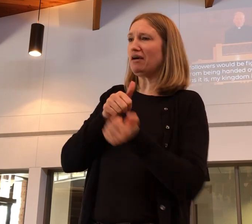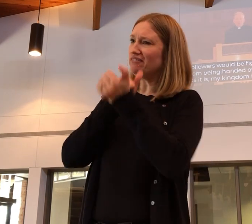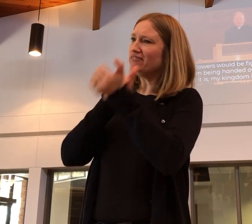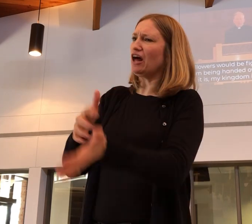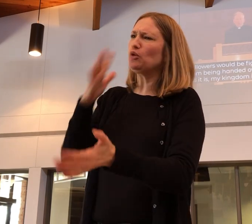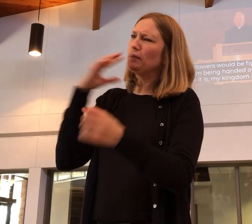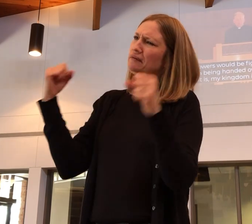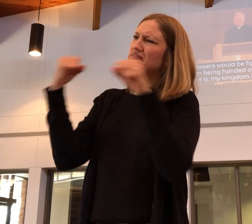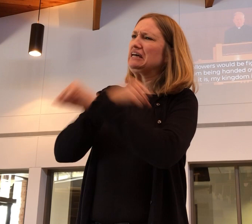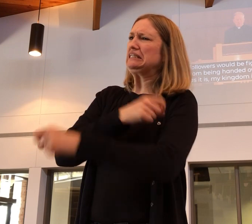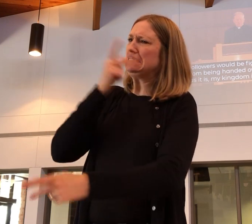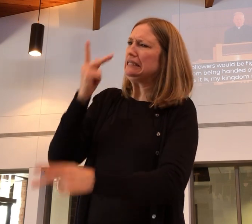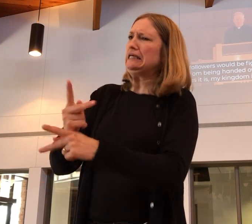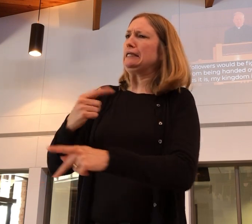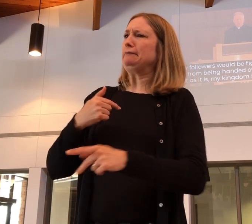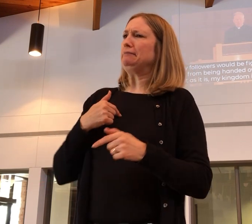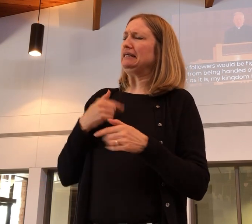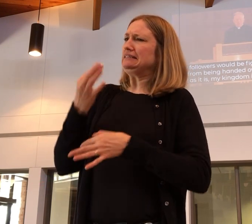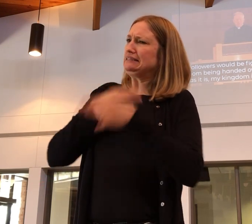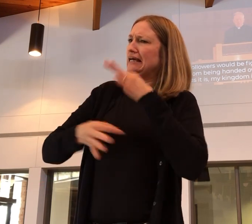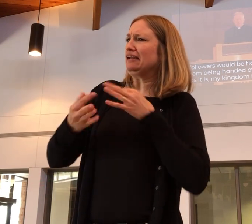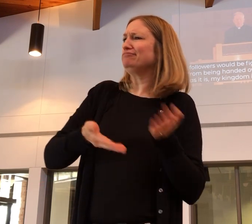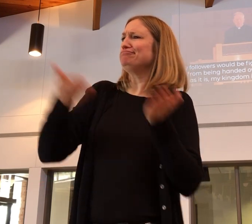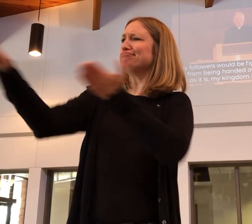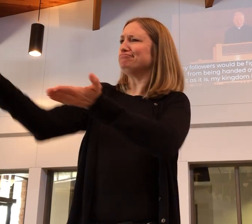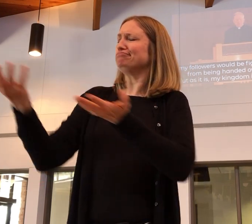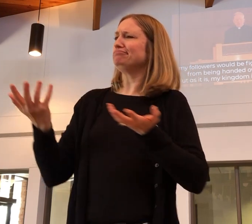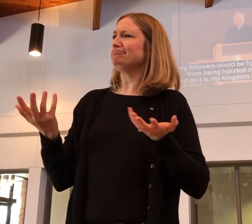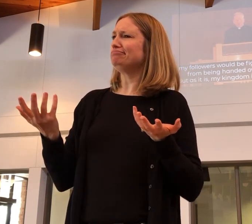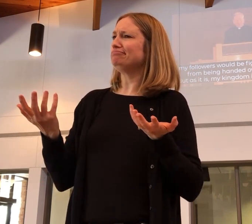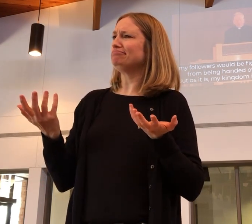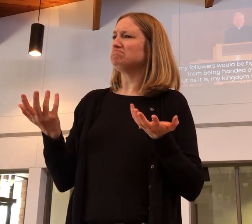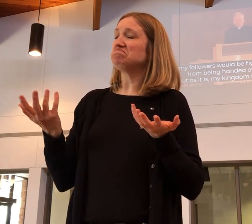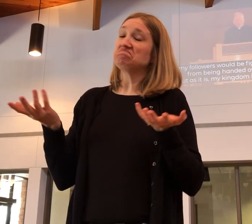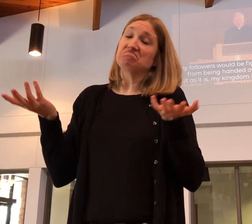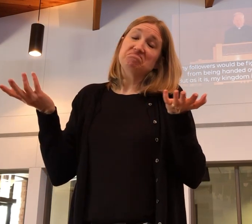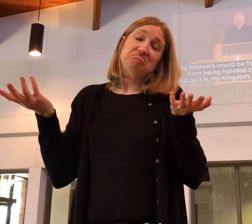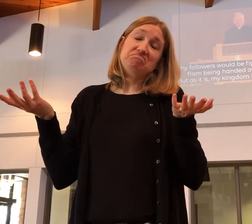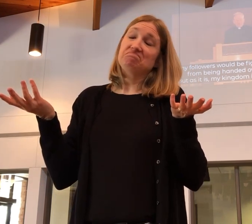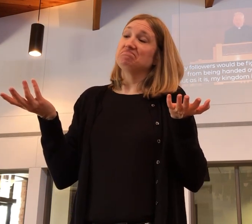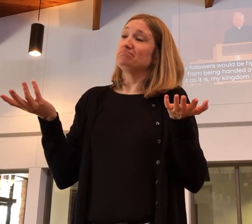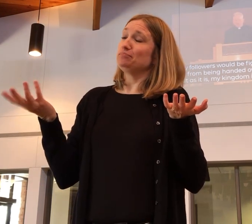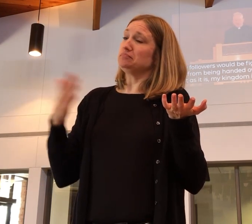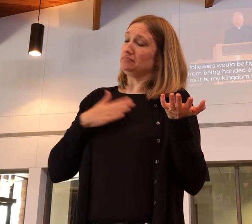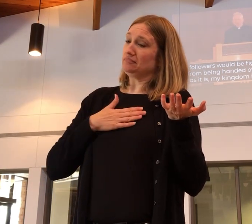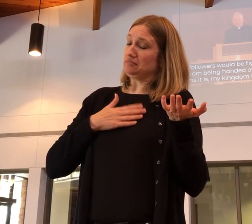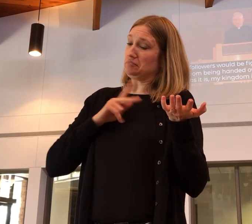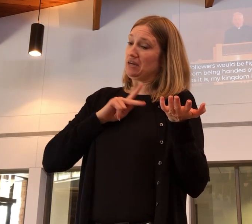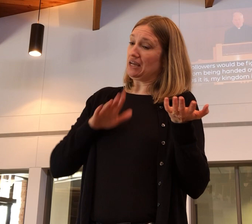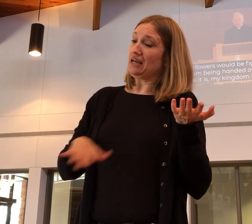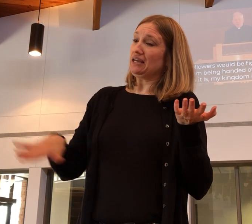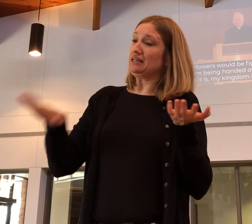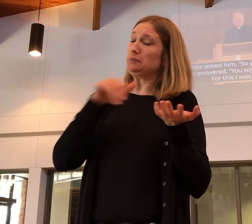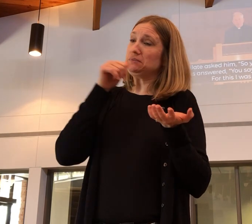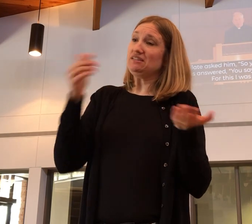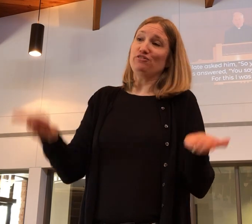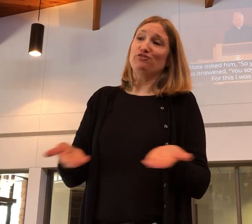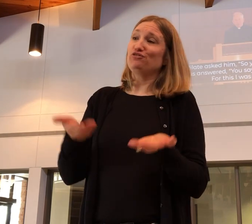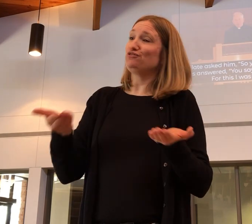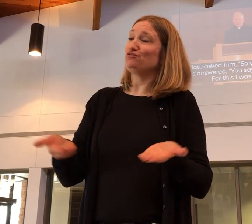would be fighting to keep me from being handed over to the Jews. But as it is, my kingdom is not from